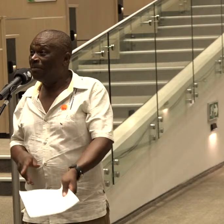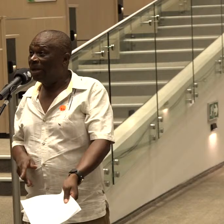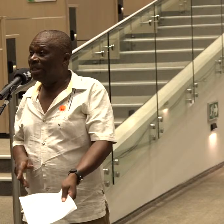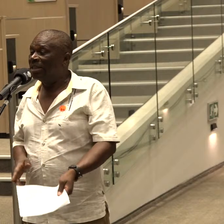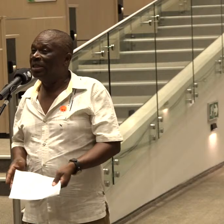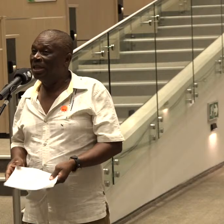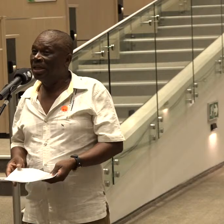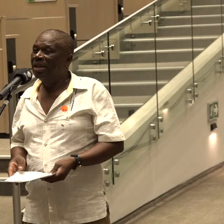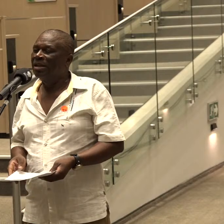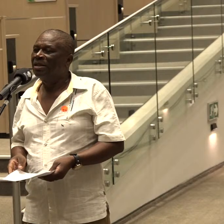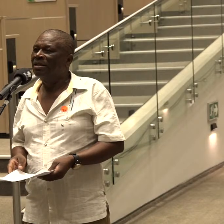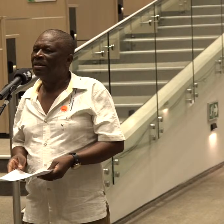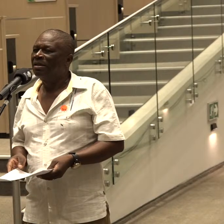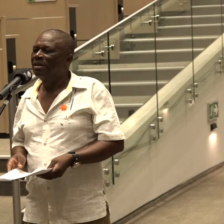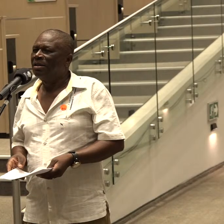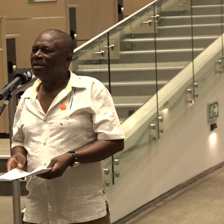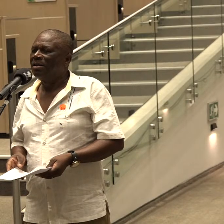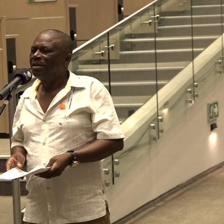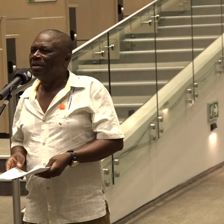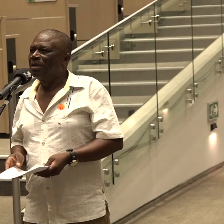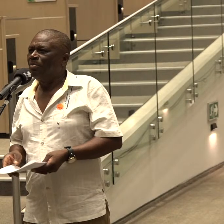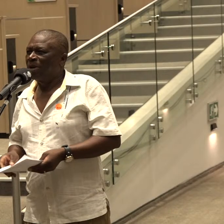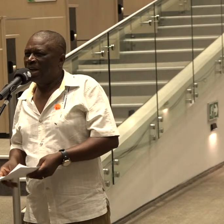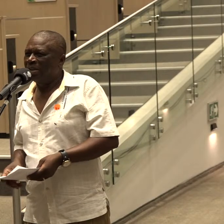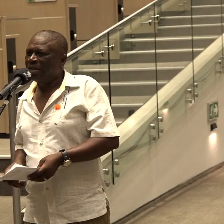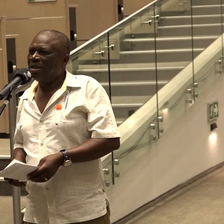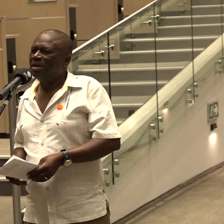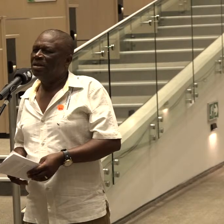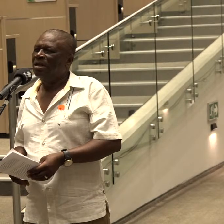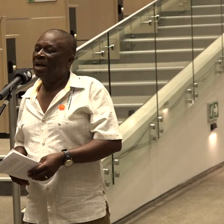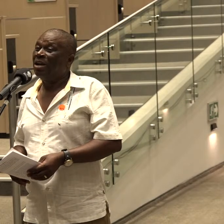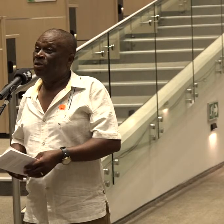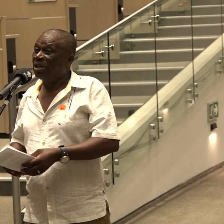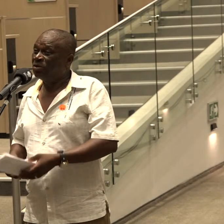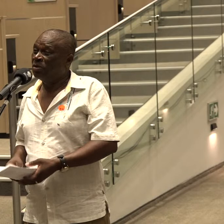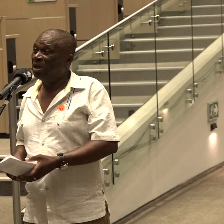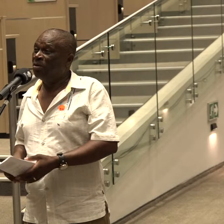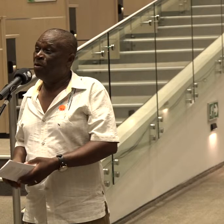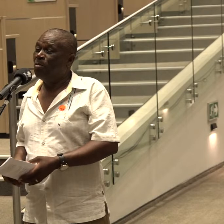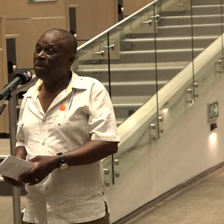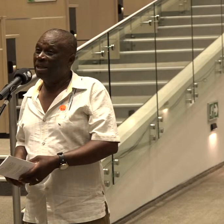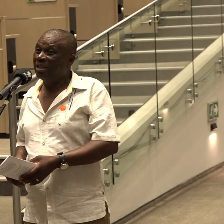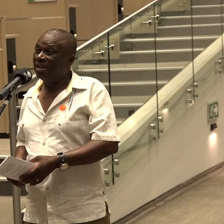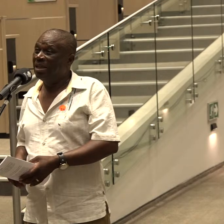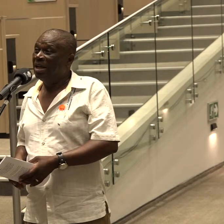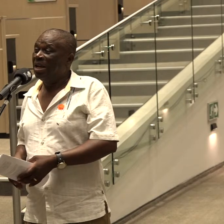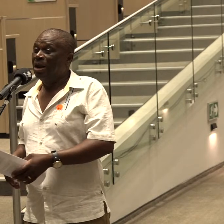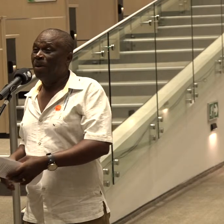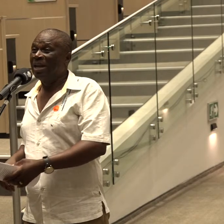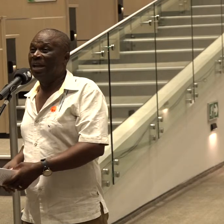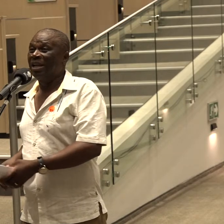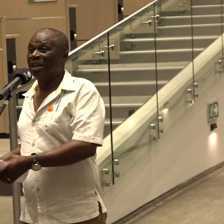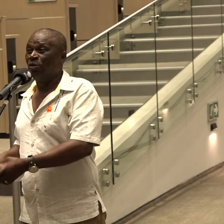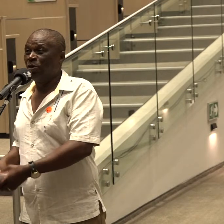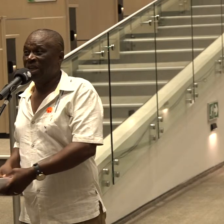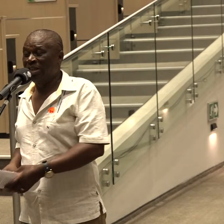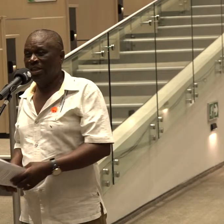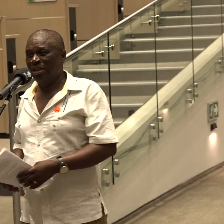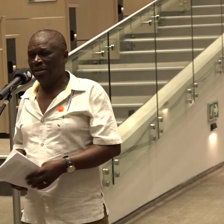September this year hey brother I on a social contact relocation